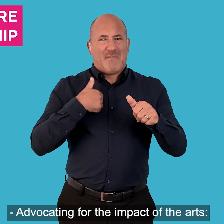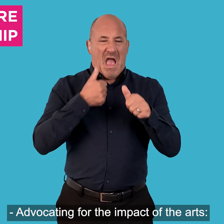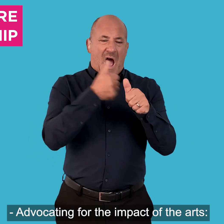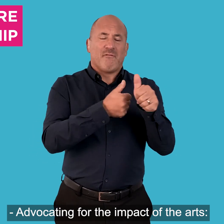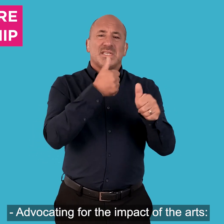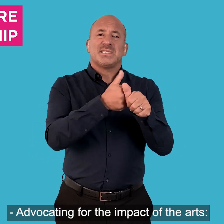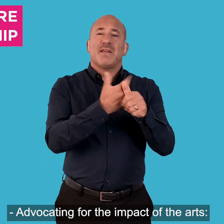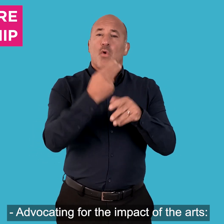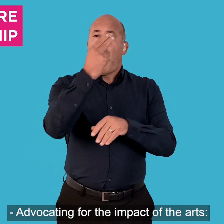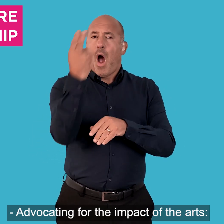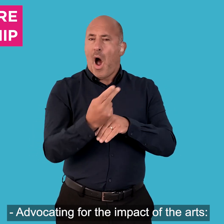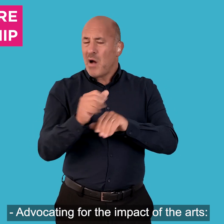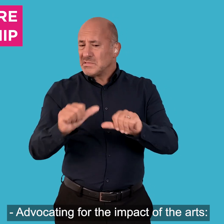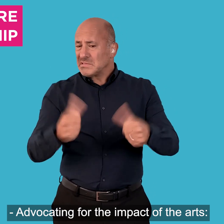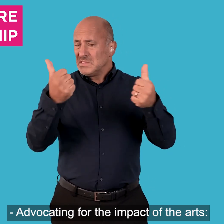Advocating for the impact of the arts.